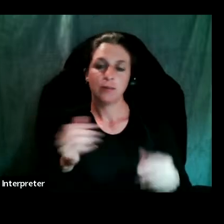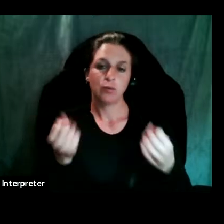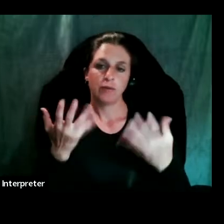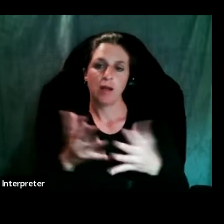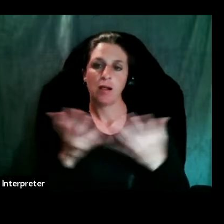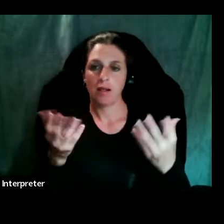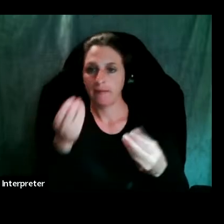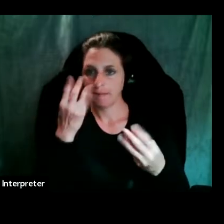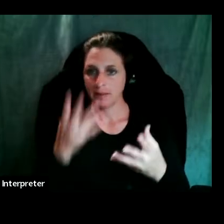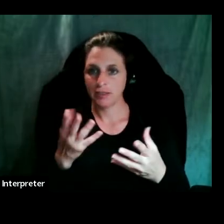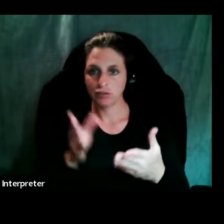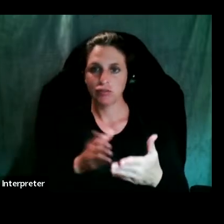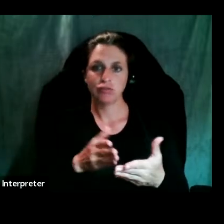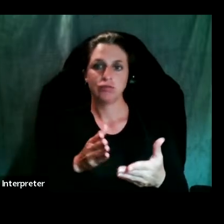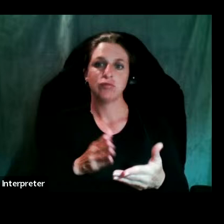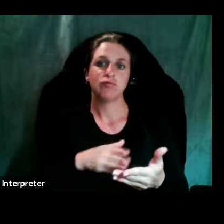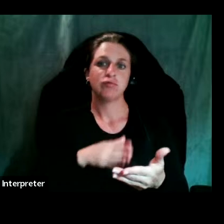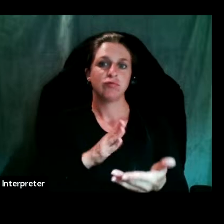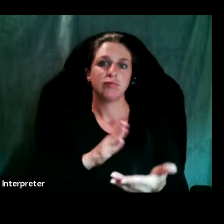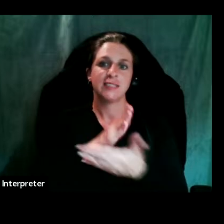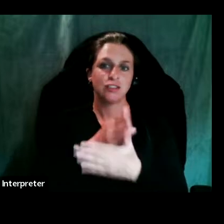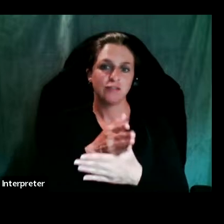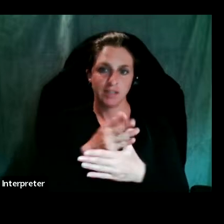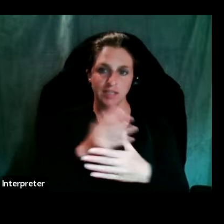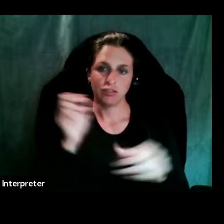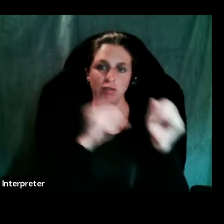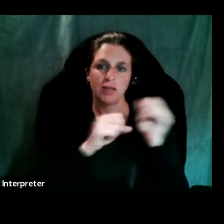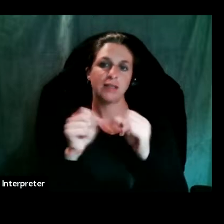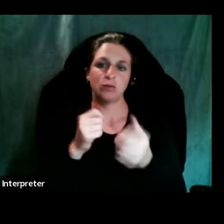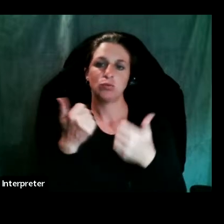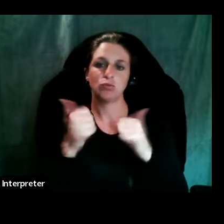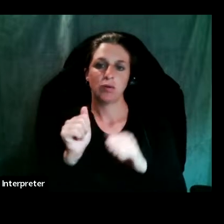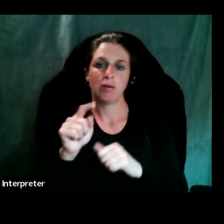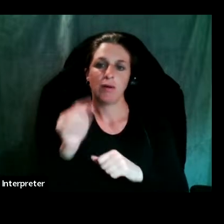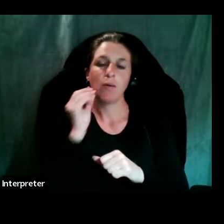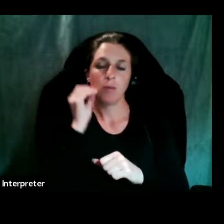information, intervention strategies to try at home,